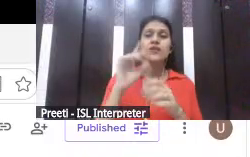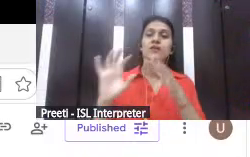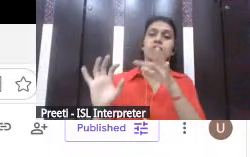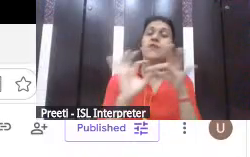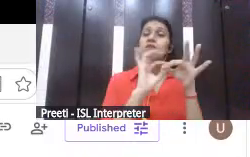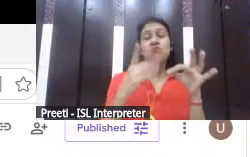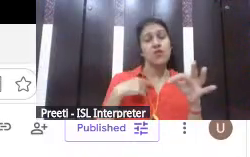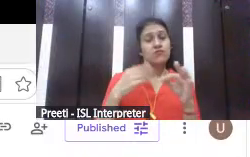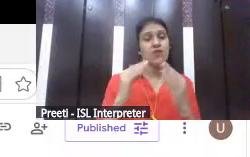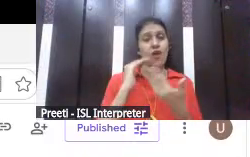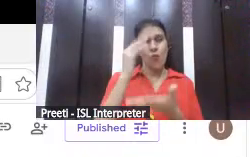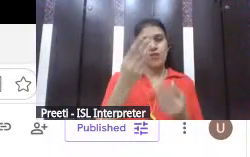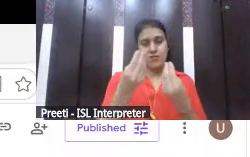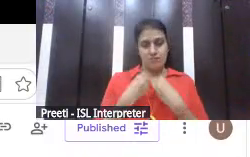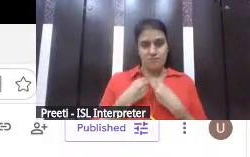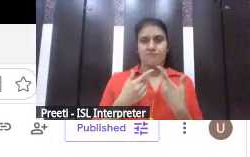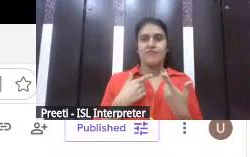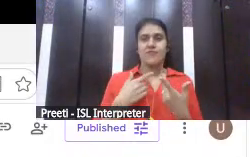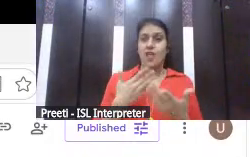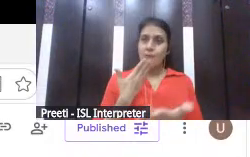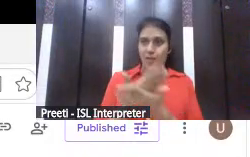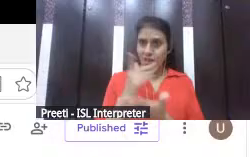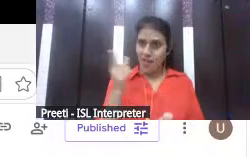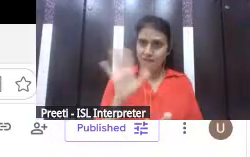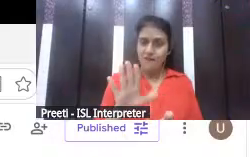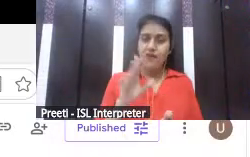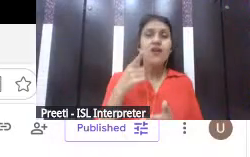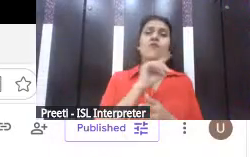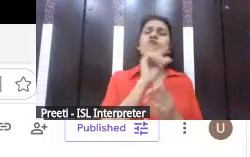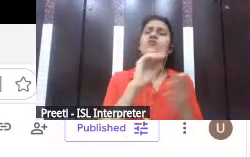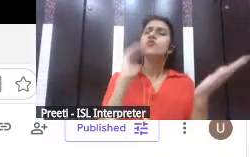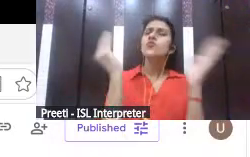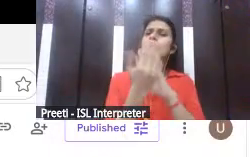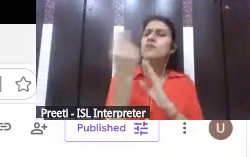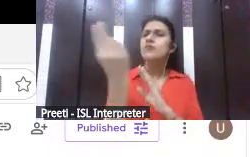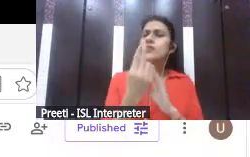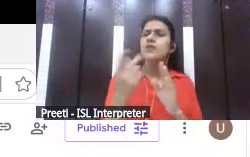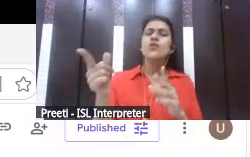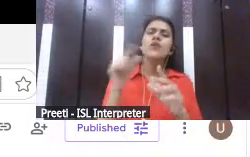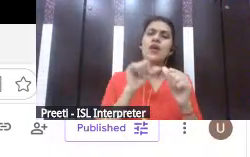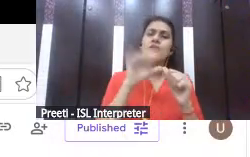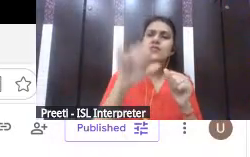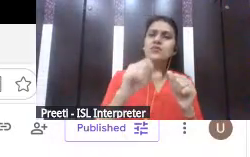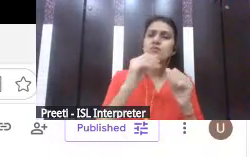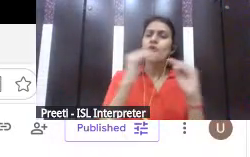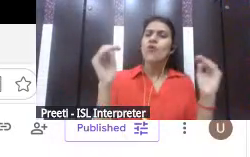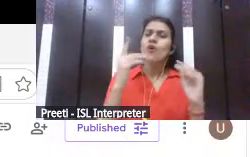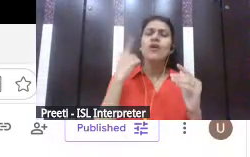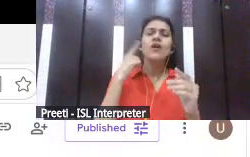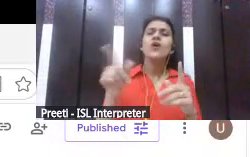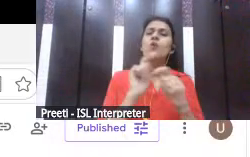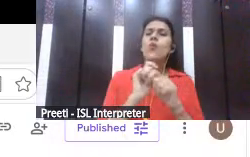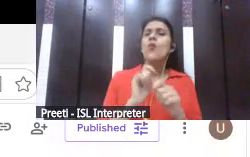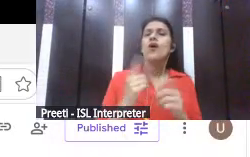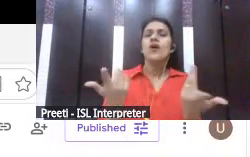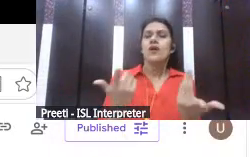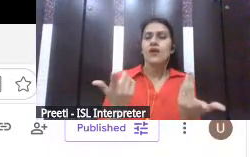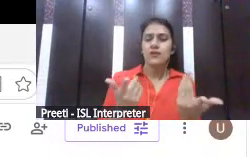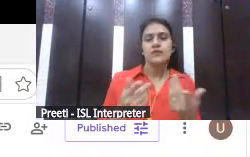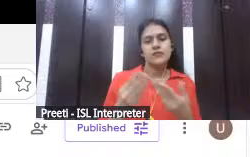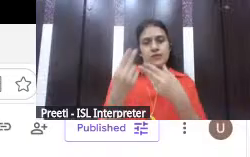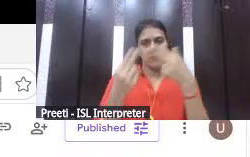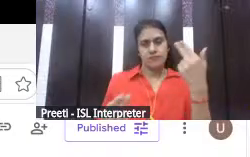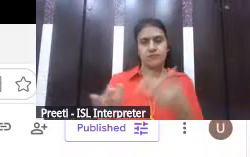accessibility. There are certain word limits that are specified, so please be mindful that you stick to those. And there are details